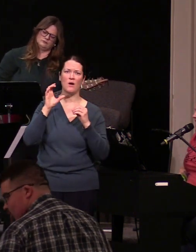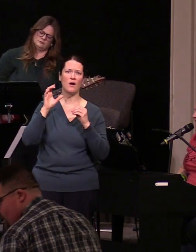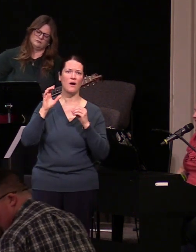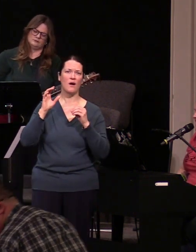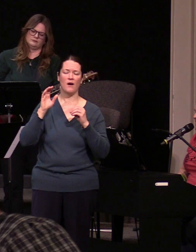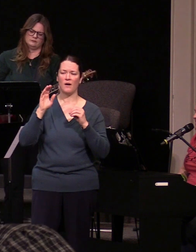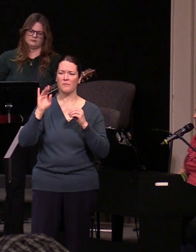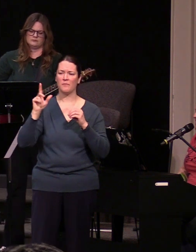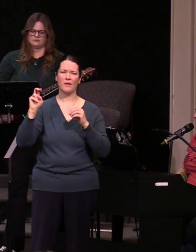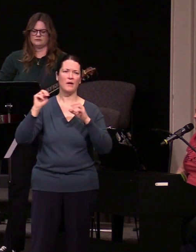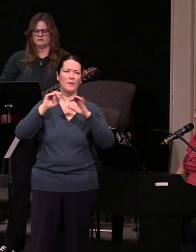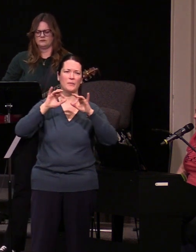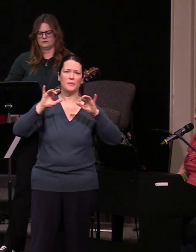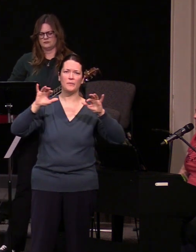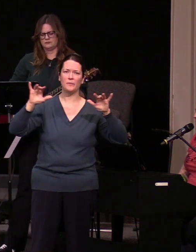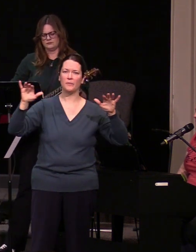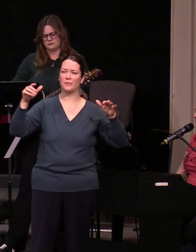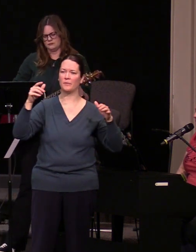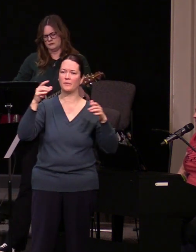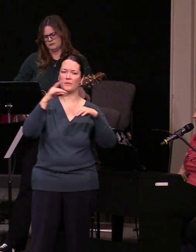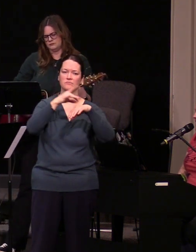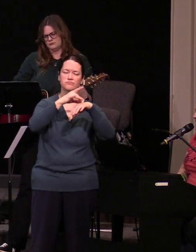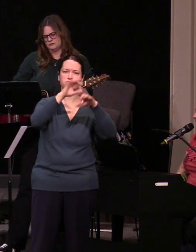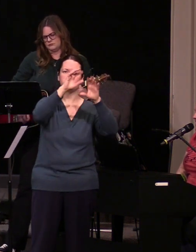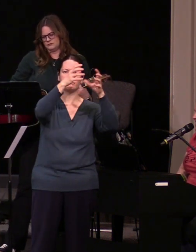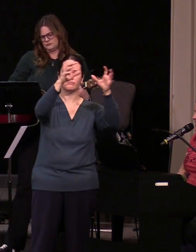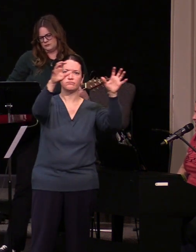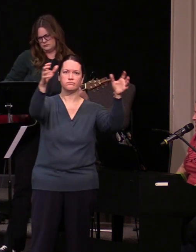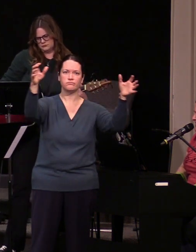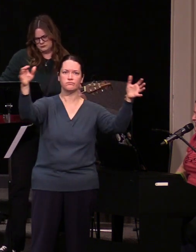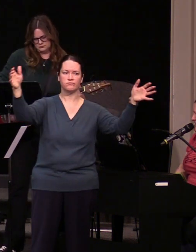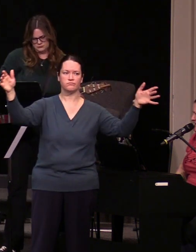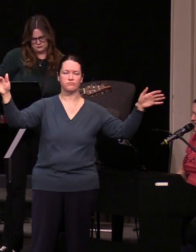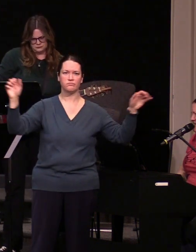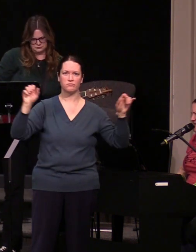100 billion galaxies are born.